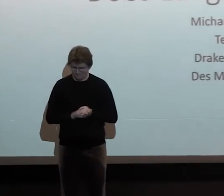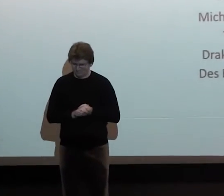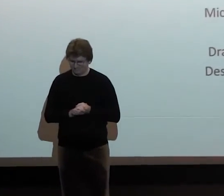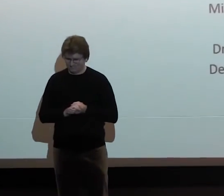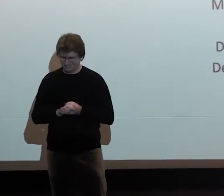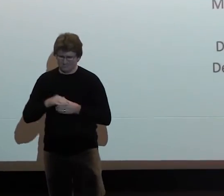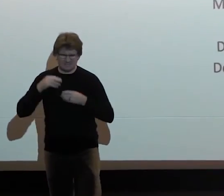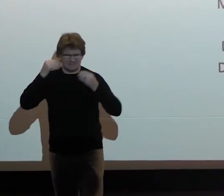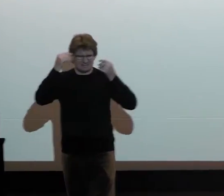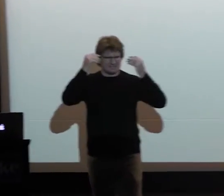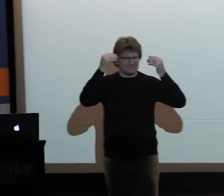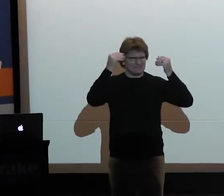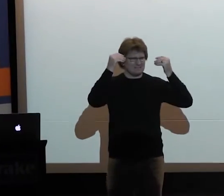So good morning.